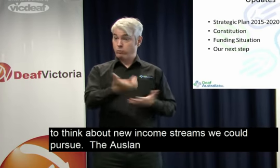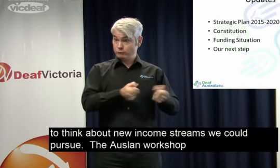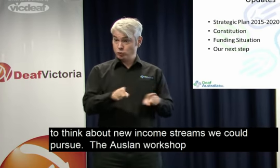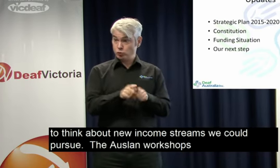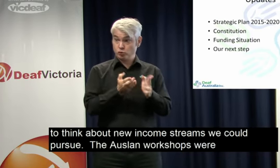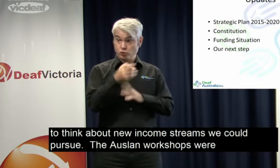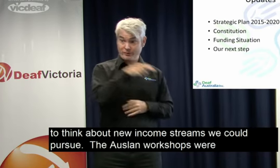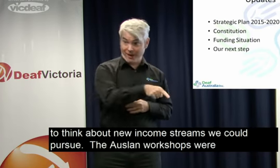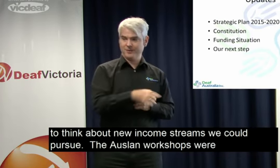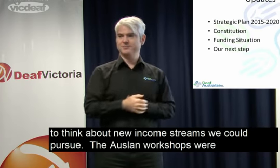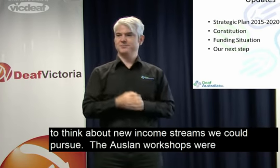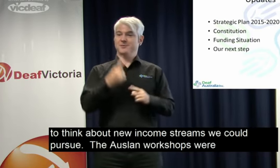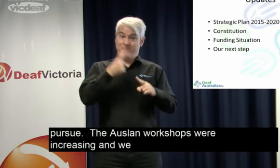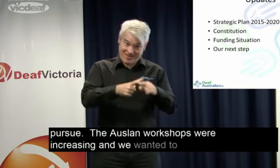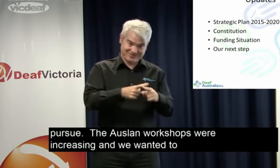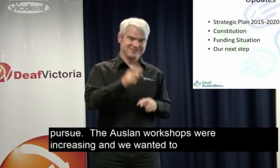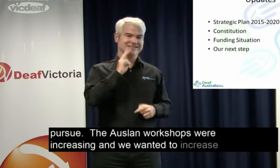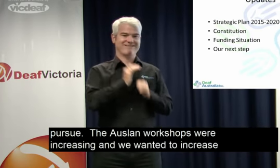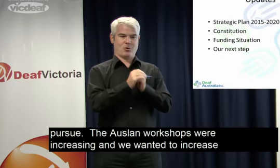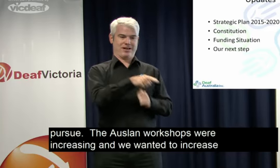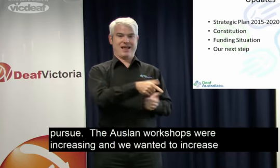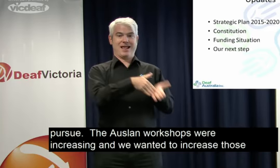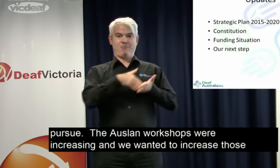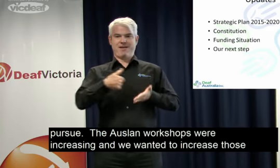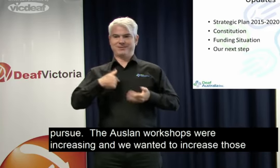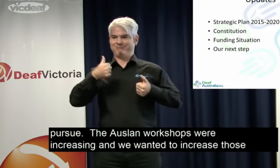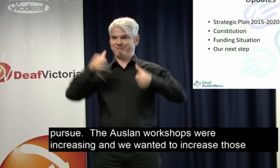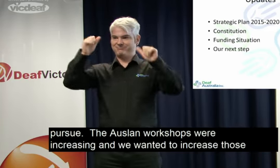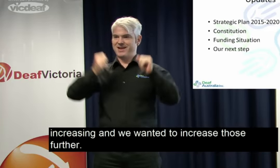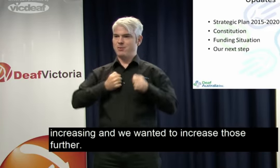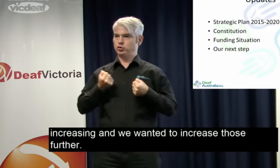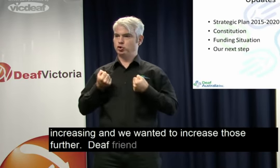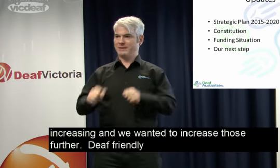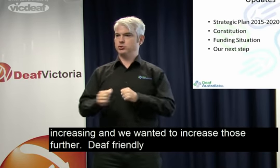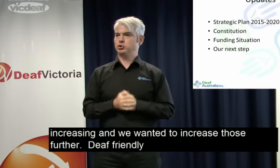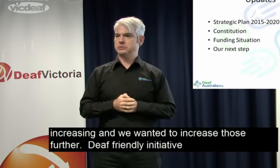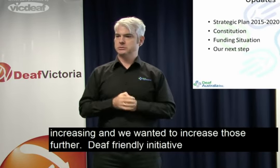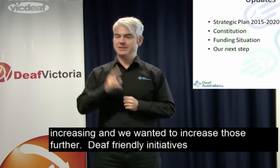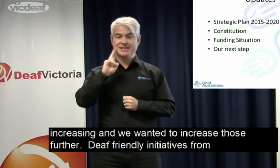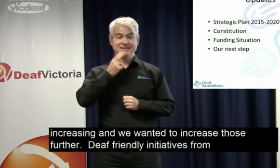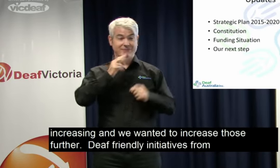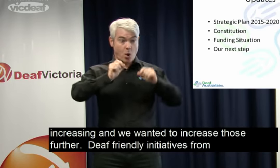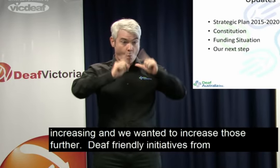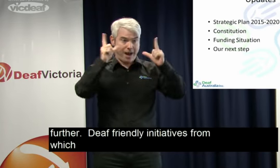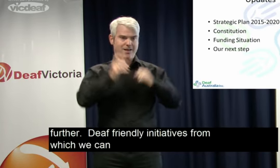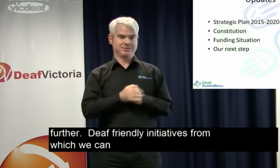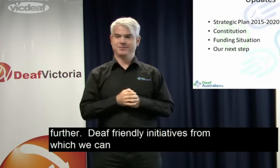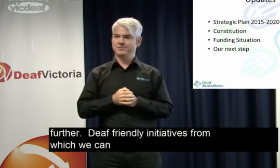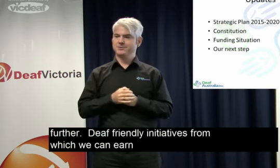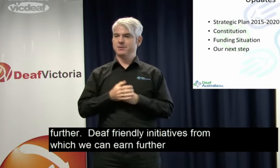initiatives, which we can earn a further income stream, and also that can enable us to achieve our